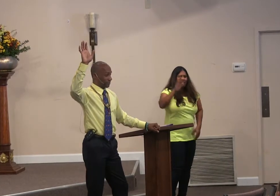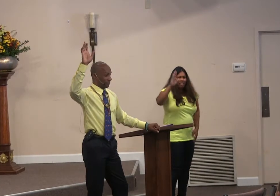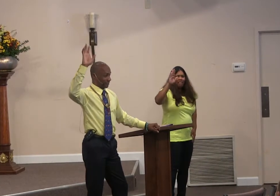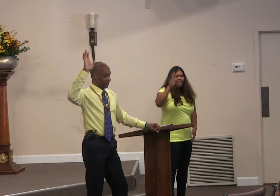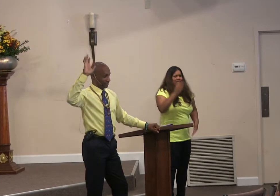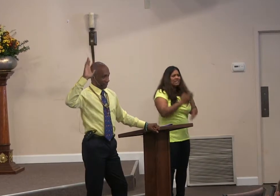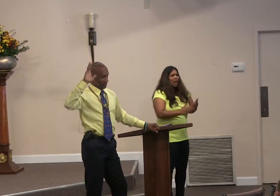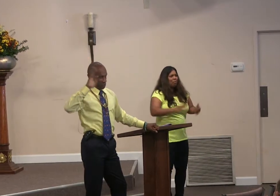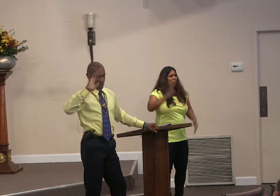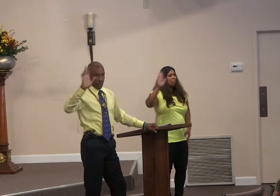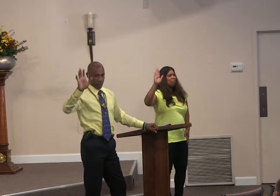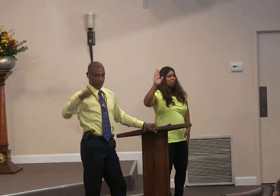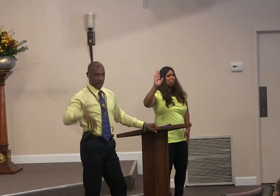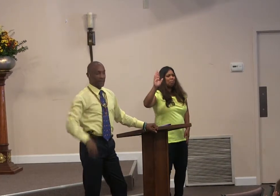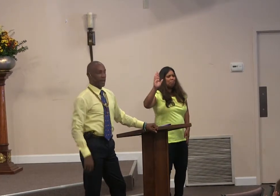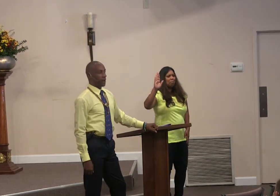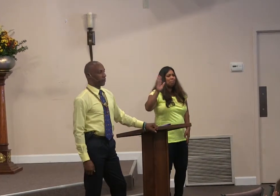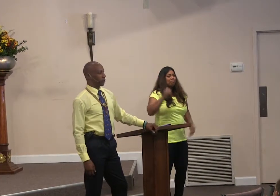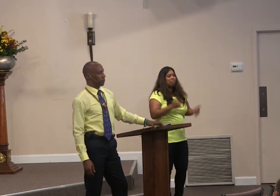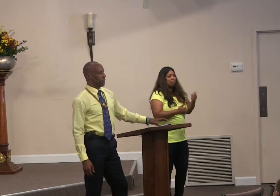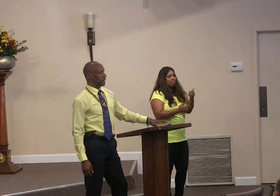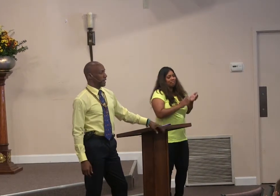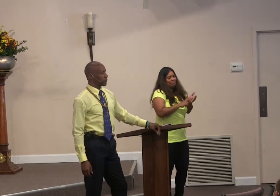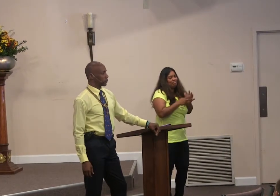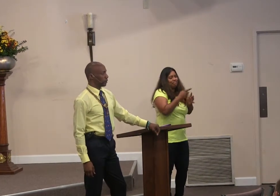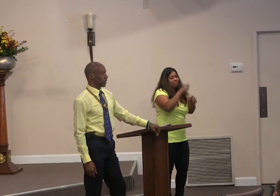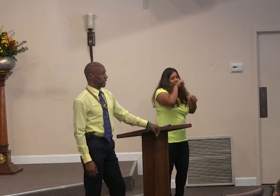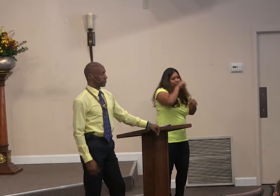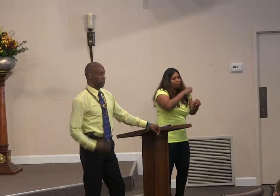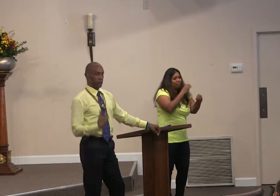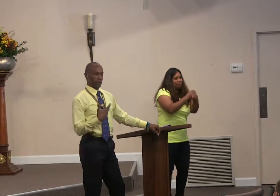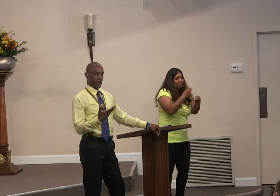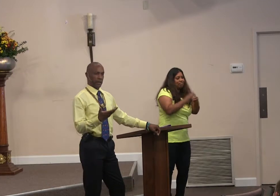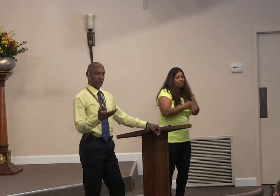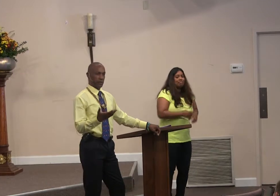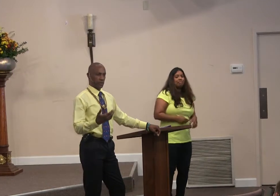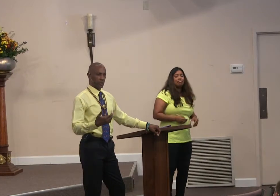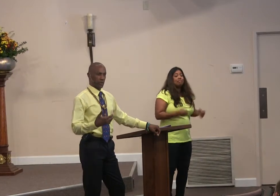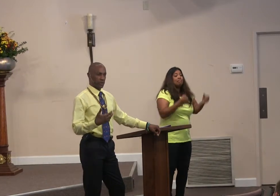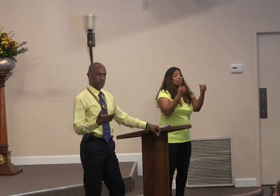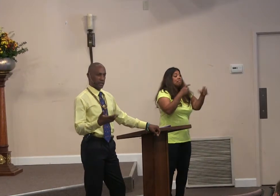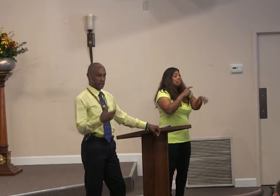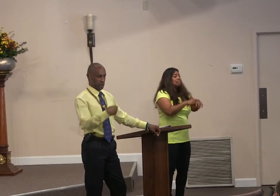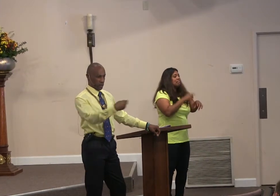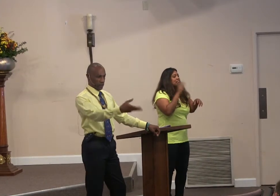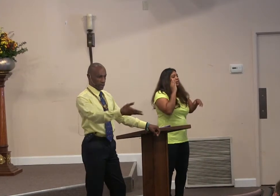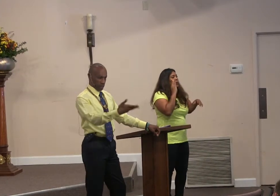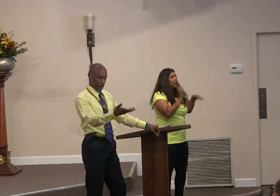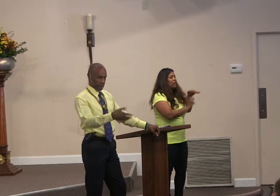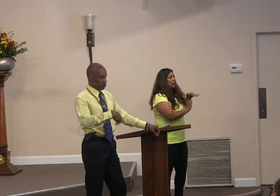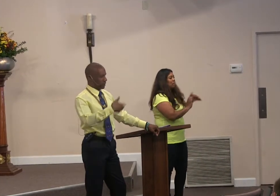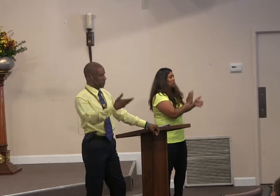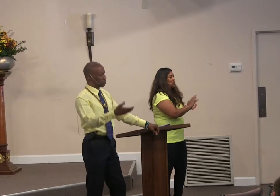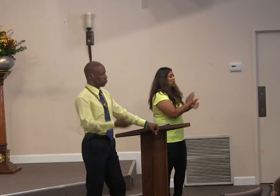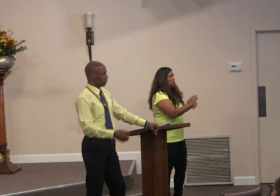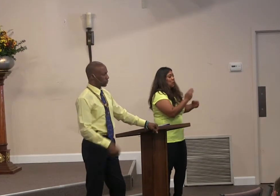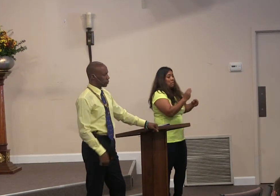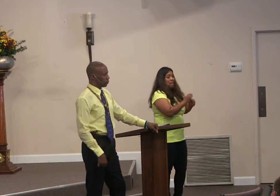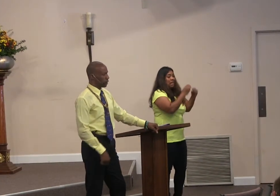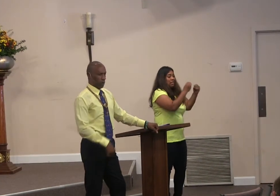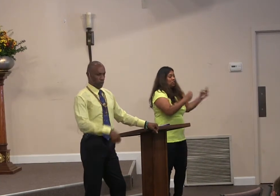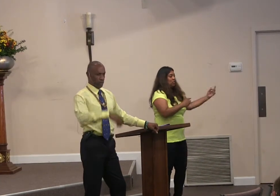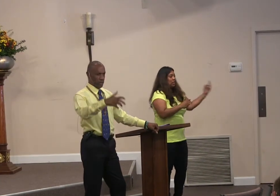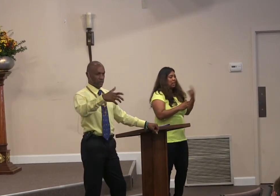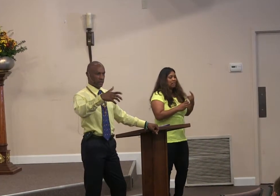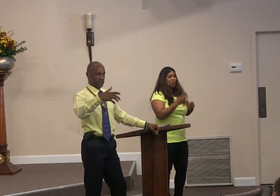hands. Generally. Now, many times we look at when we're in elementary school and we see the teacher gives us the math teacher gives us 2 plus